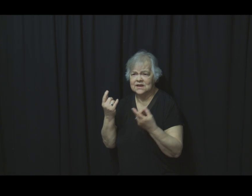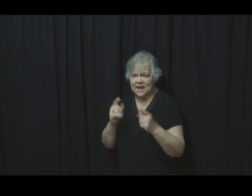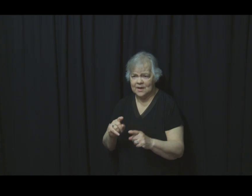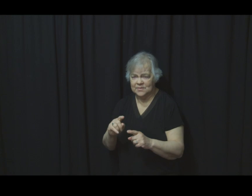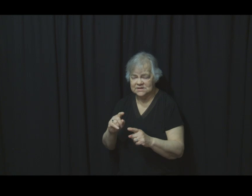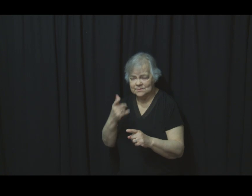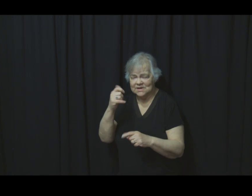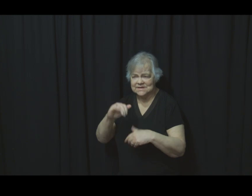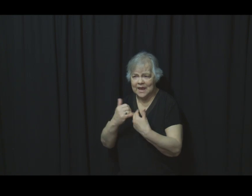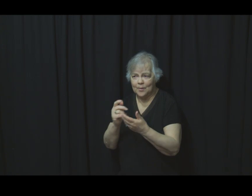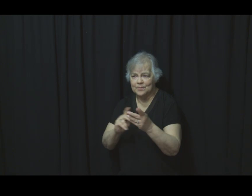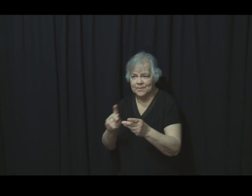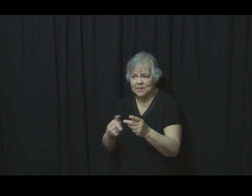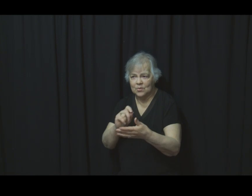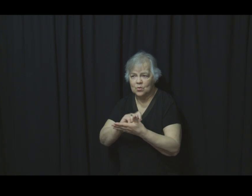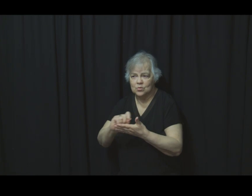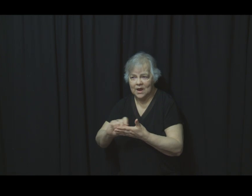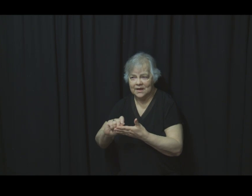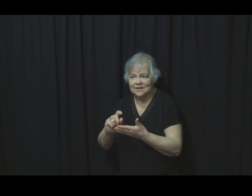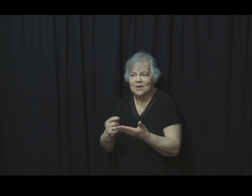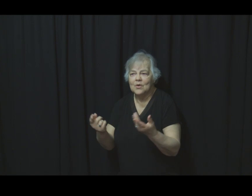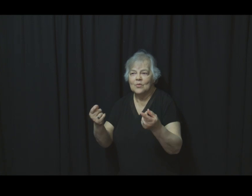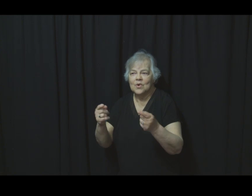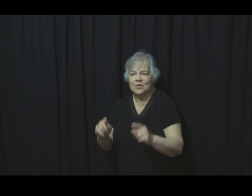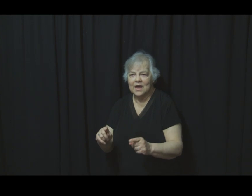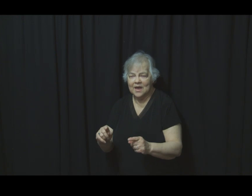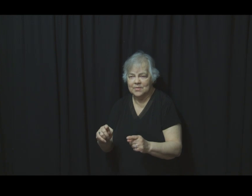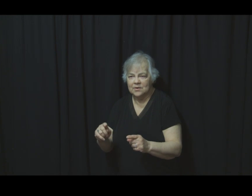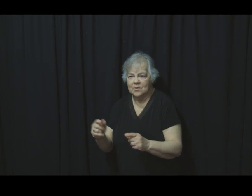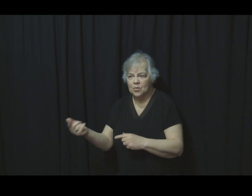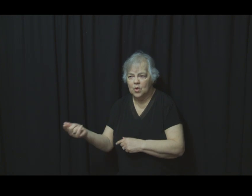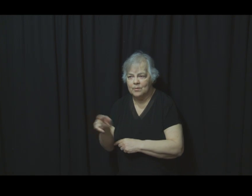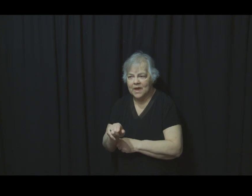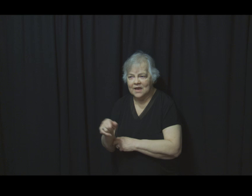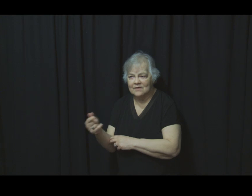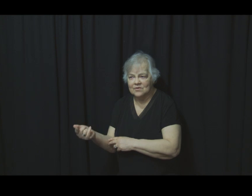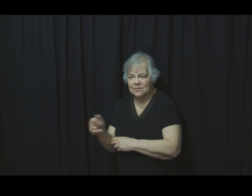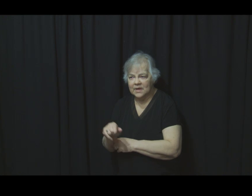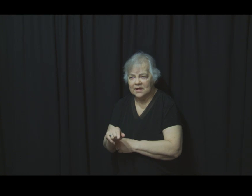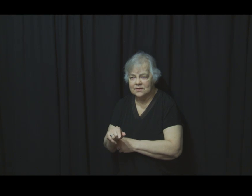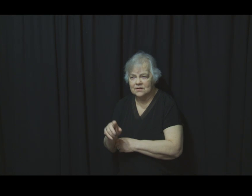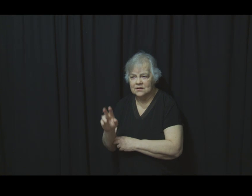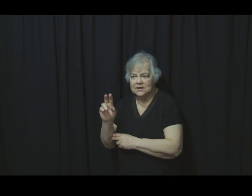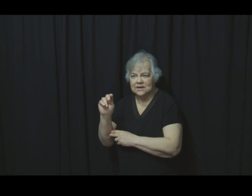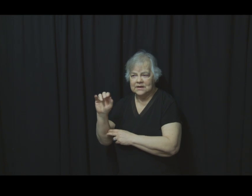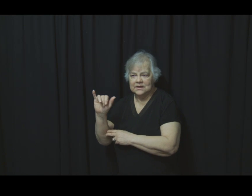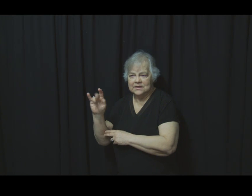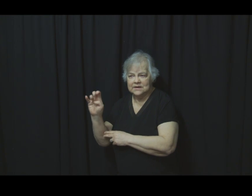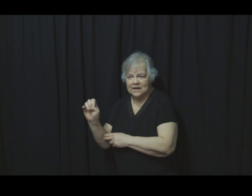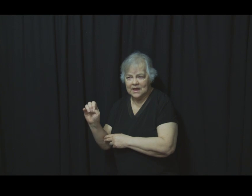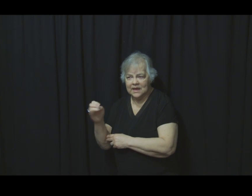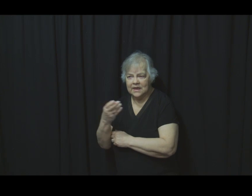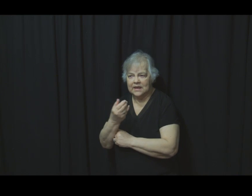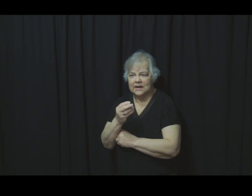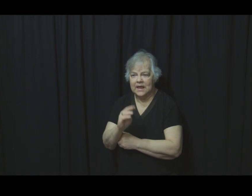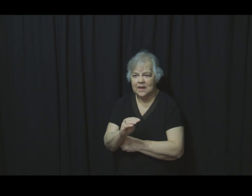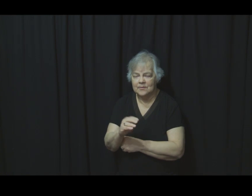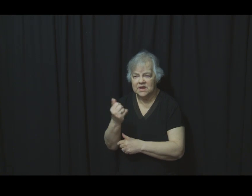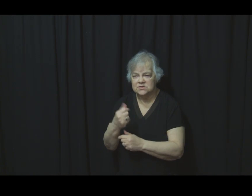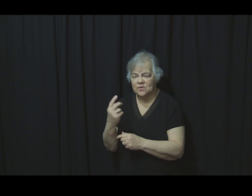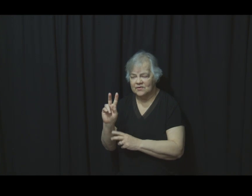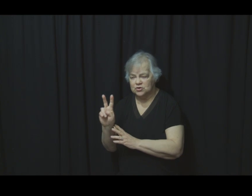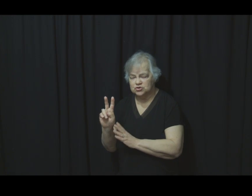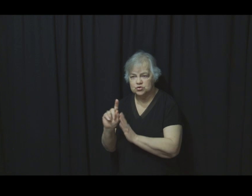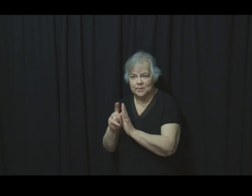people write. What's going to happen is we're going to go back and forth between Mr. Nye and Mr. Ham. Each debater will have 2